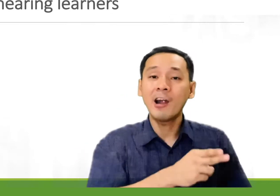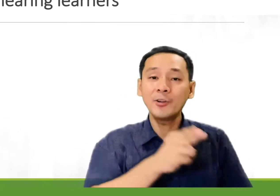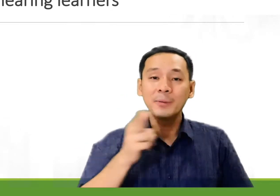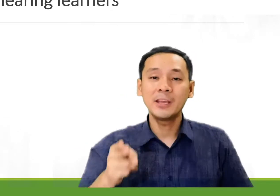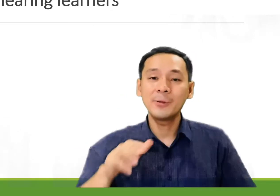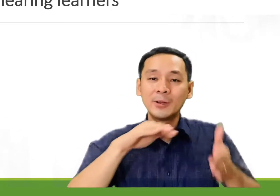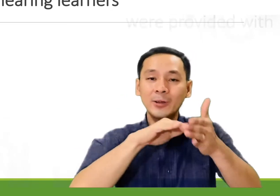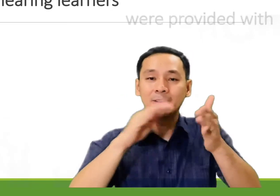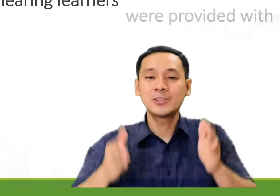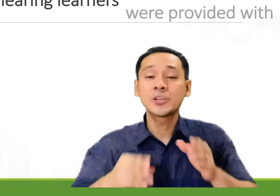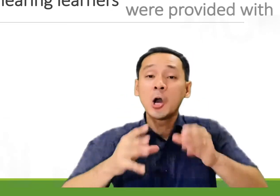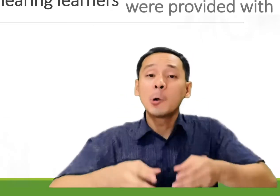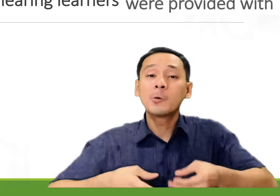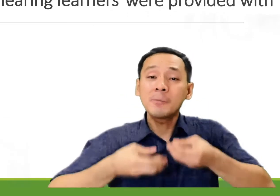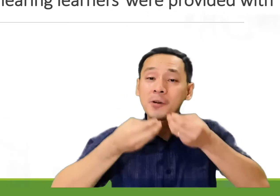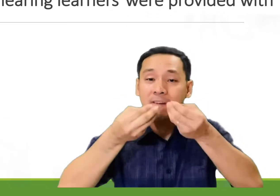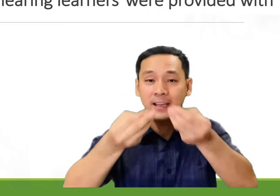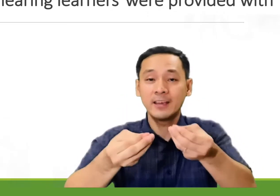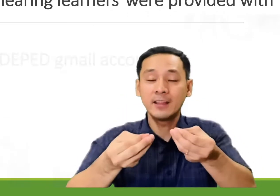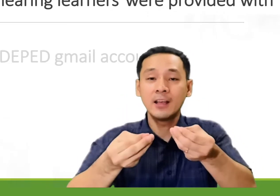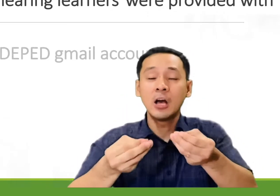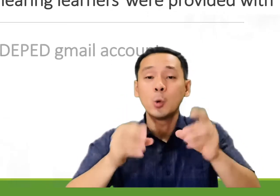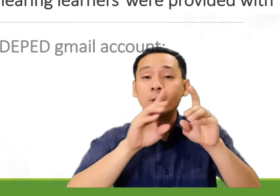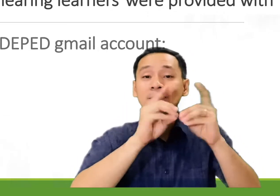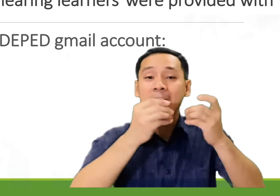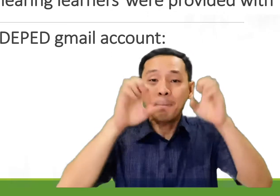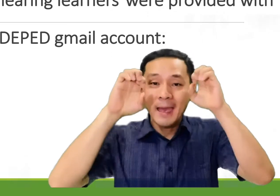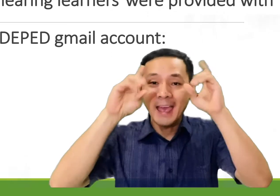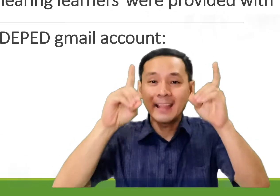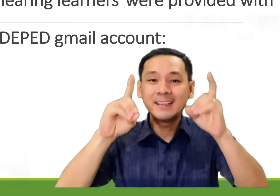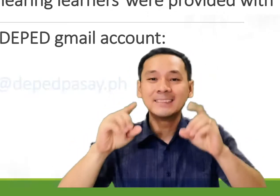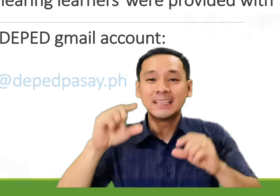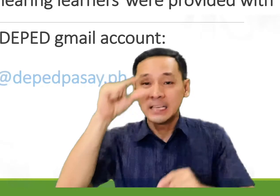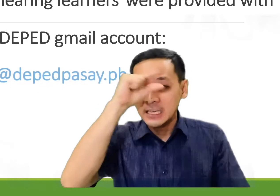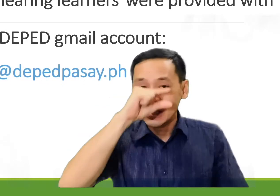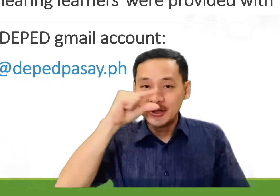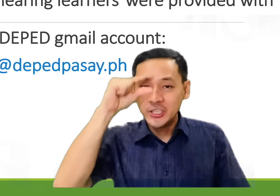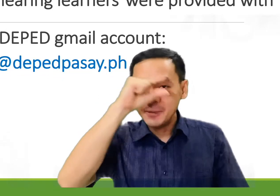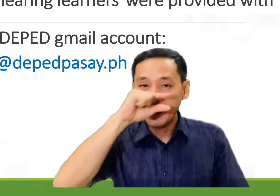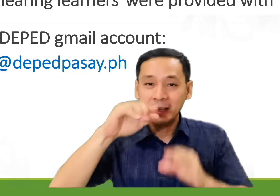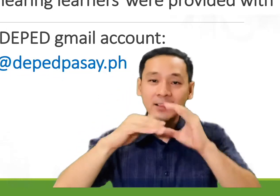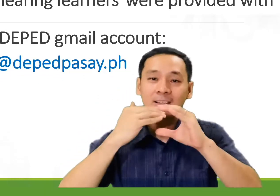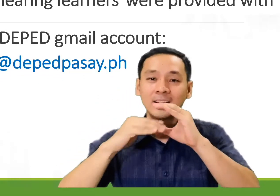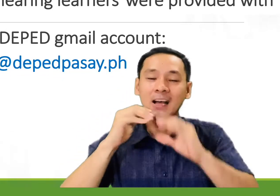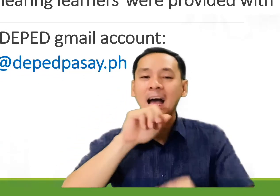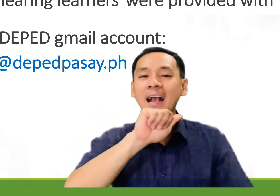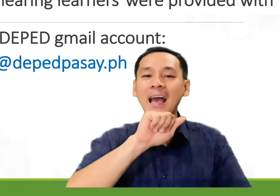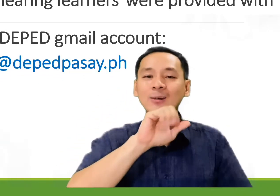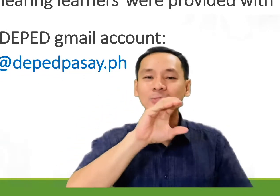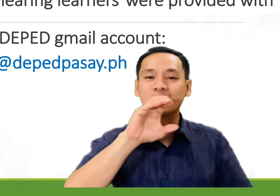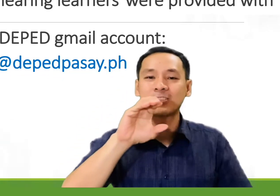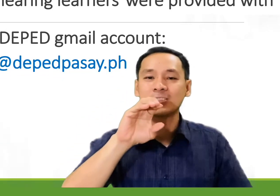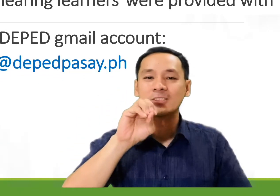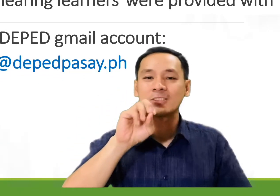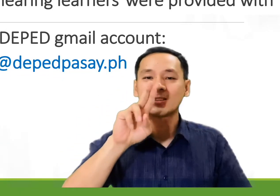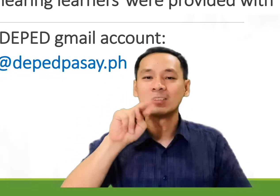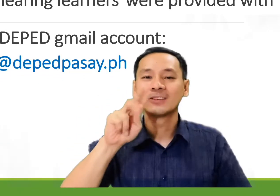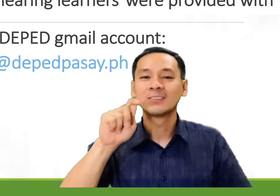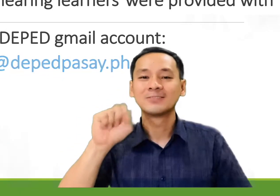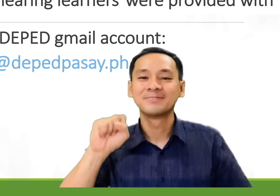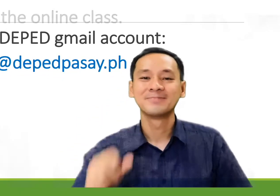and hard of hearing learners were provided with DEPED Gmail accounts